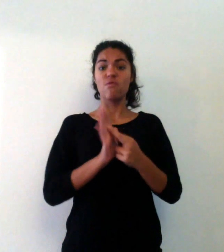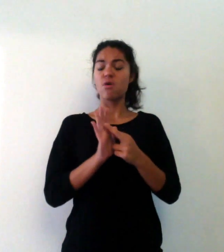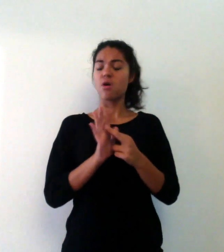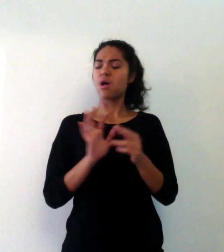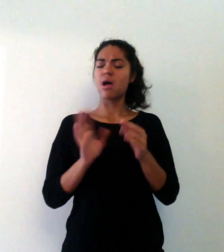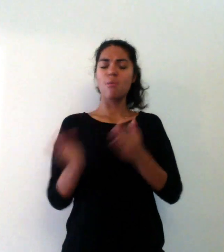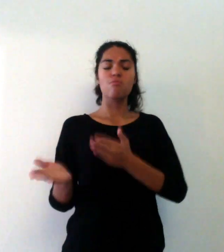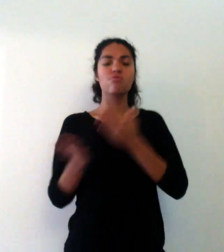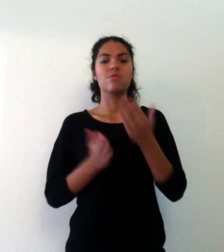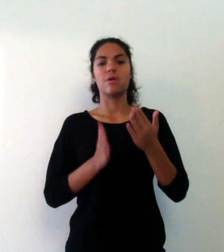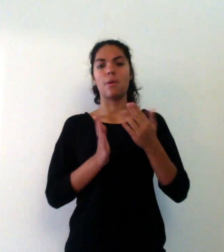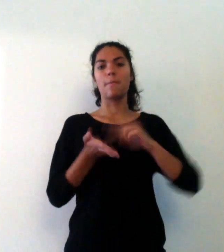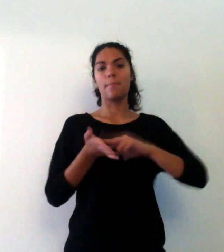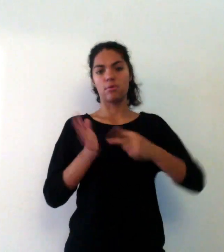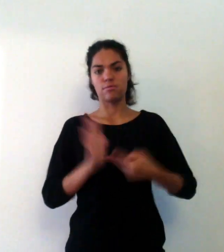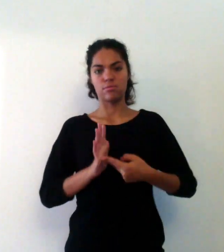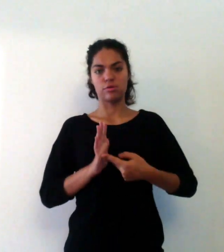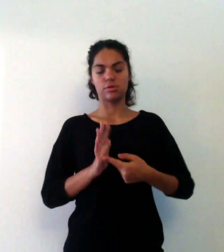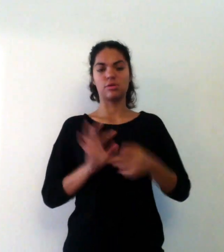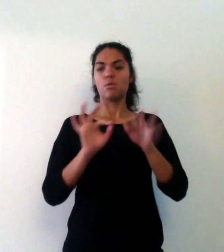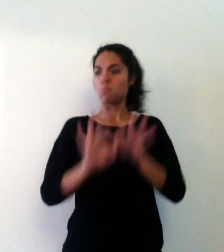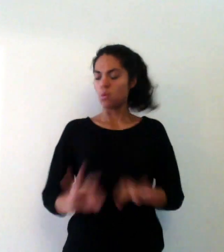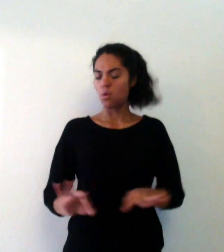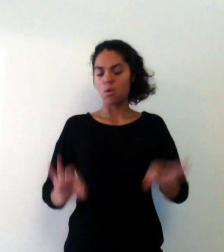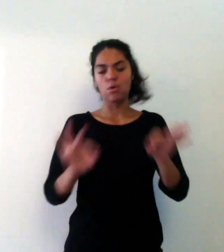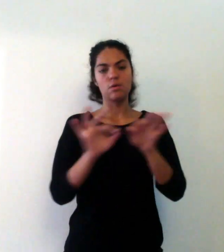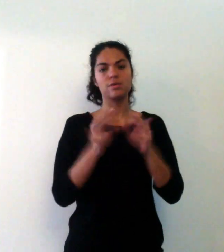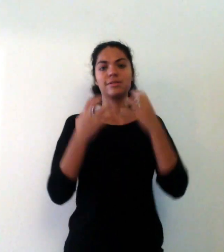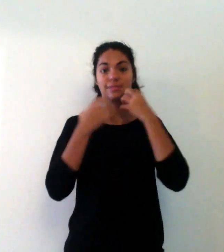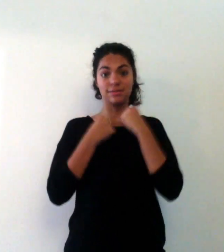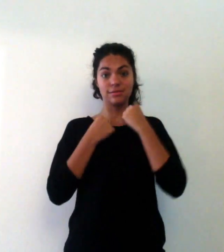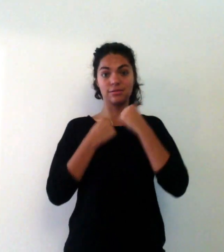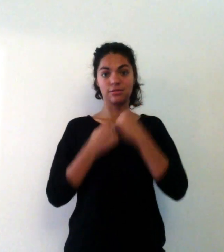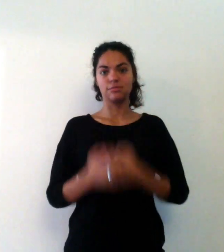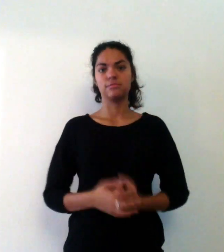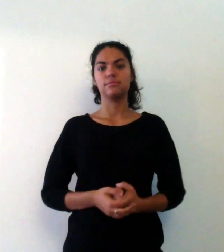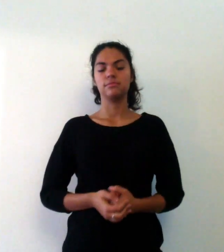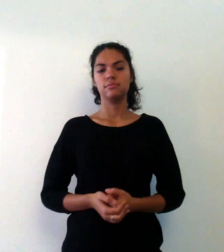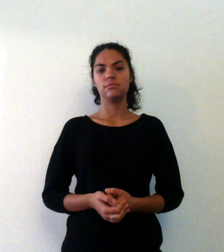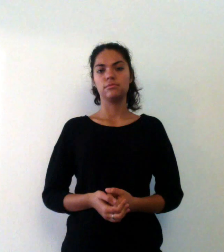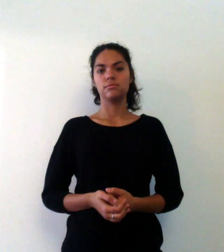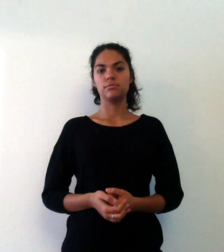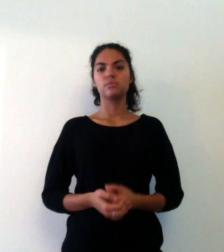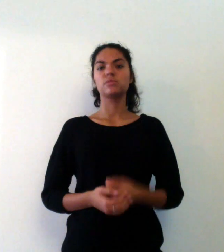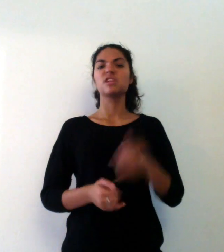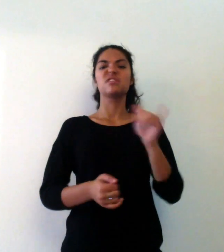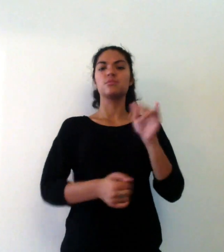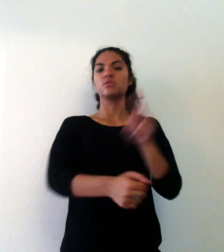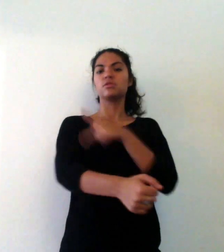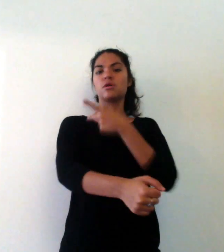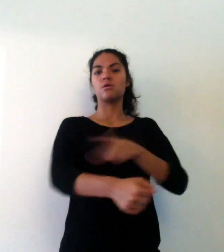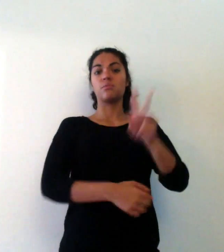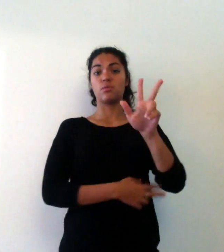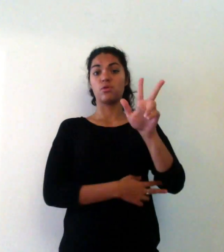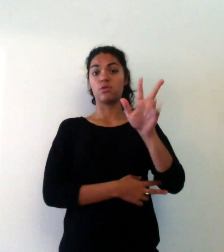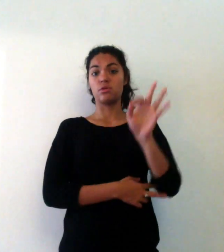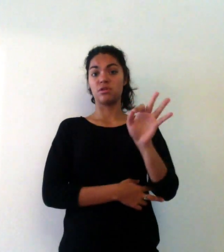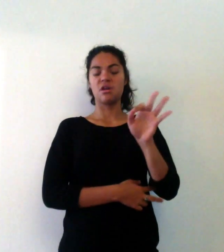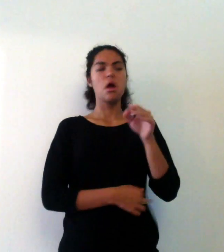purpose. Just as in Psalm 139, he says, I cannot run from you because you have given me and you have